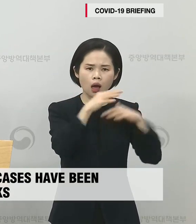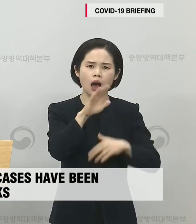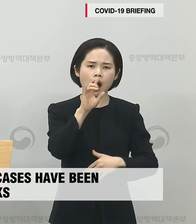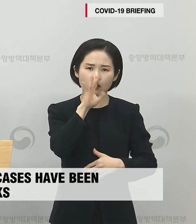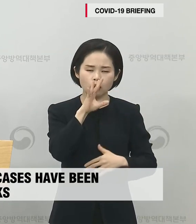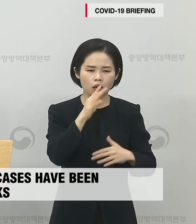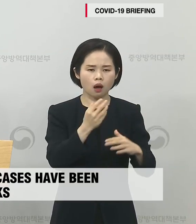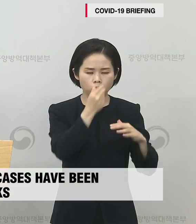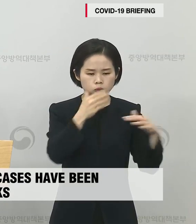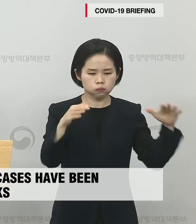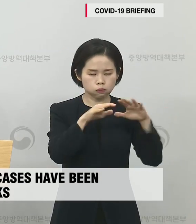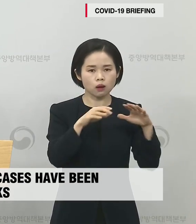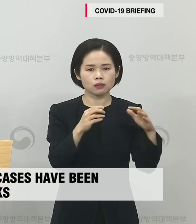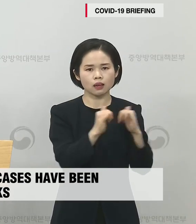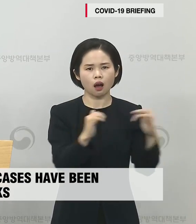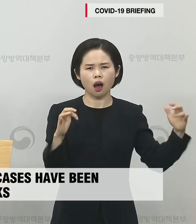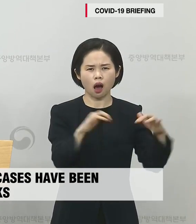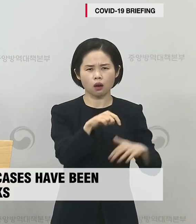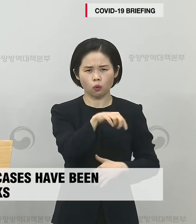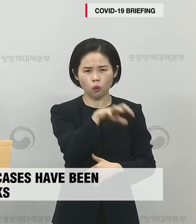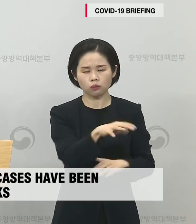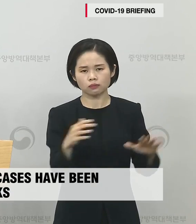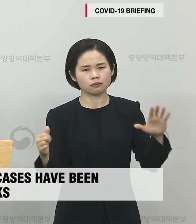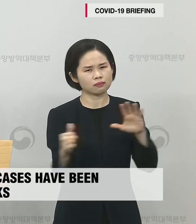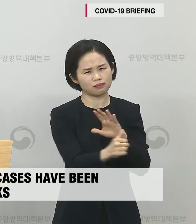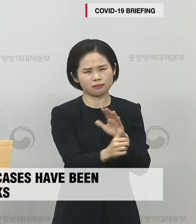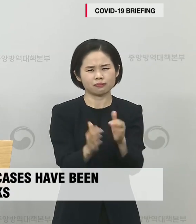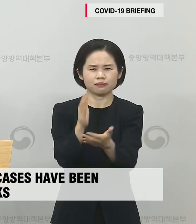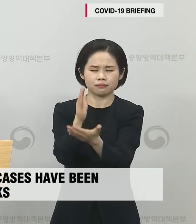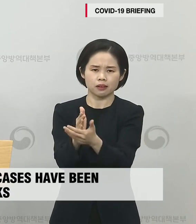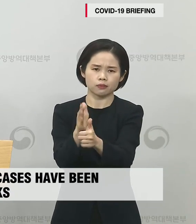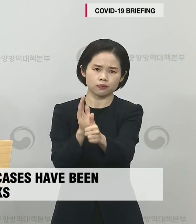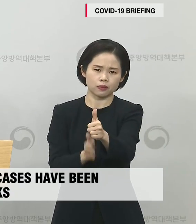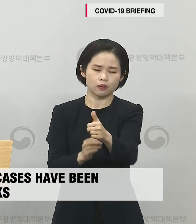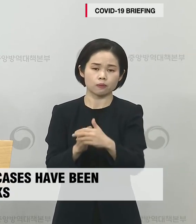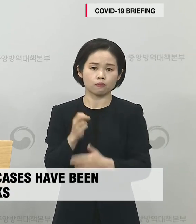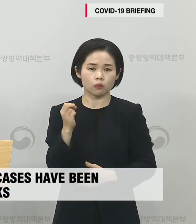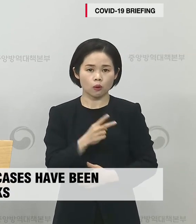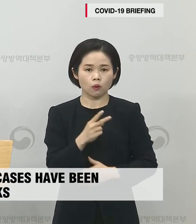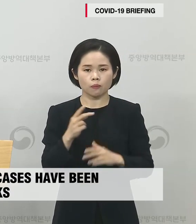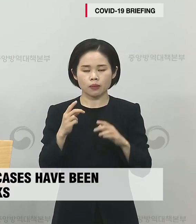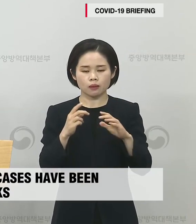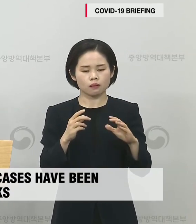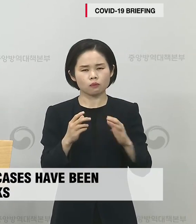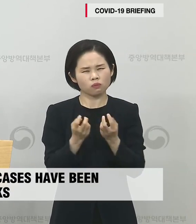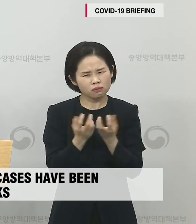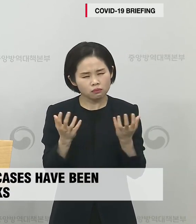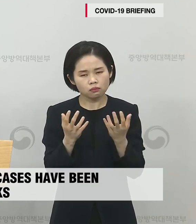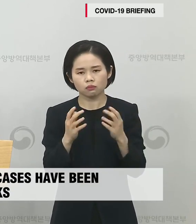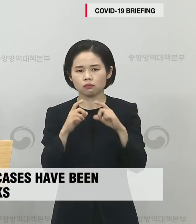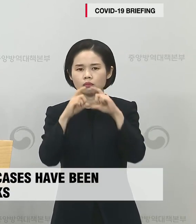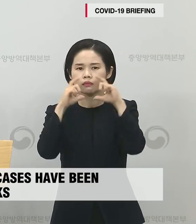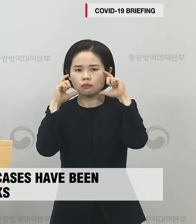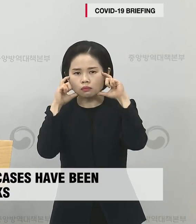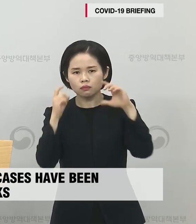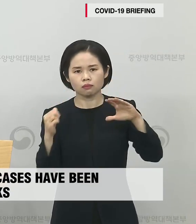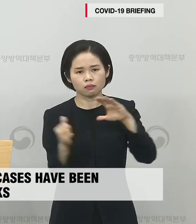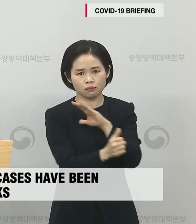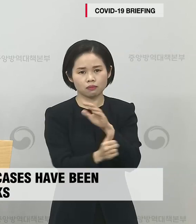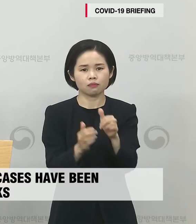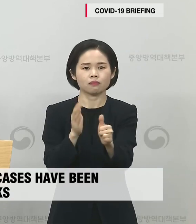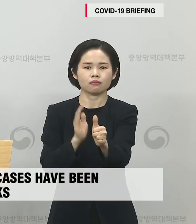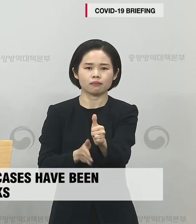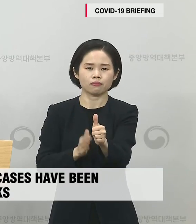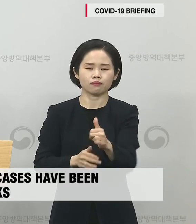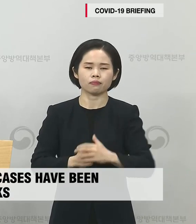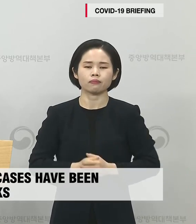chronic illnesses, please refrain from going to enclosed and crowded spaces. And when you have to visit these places, please wear